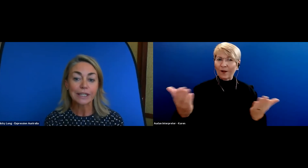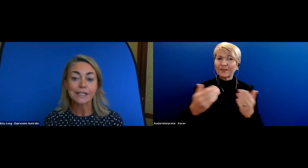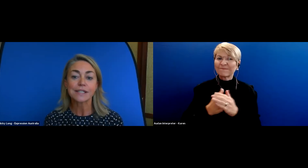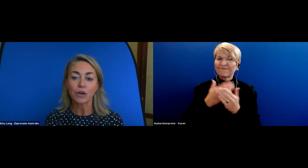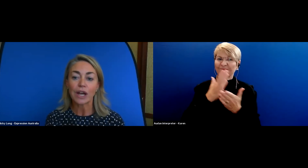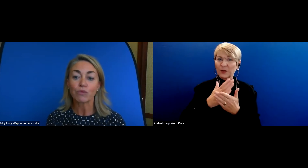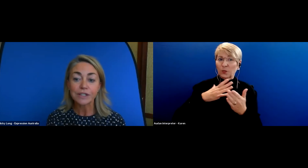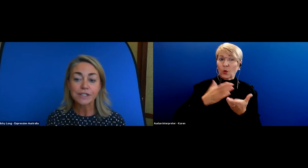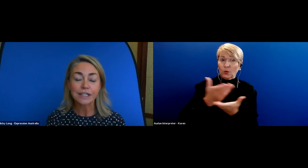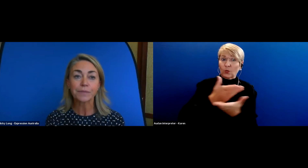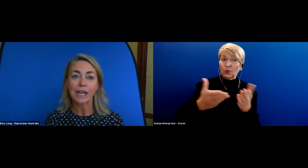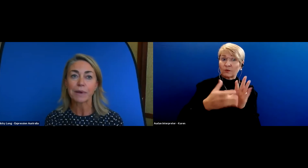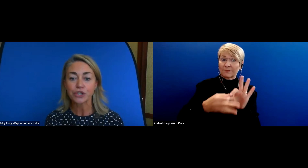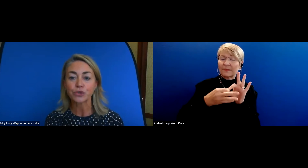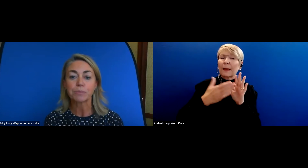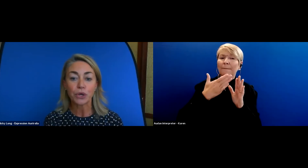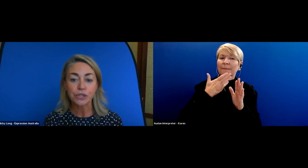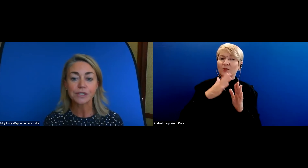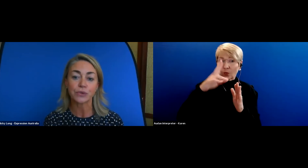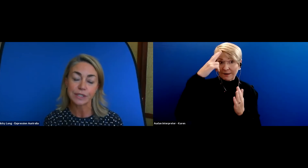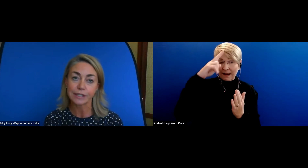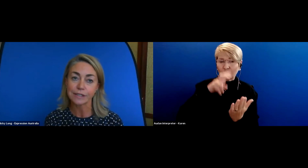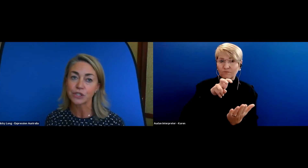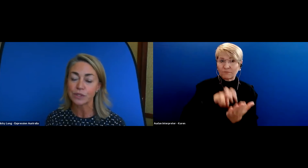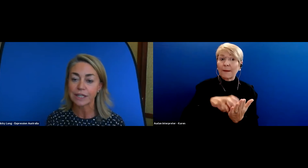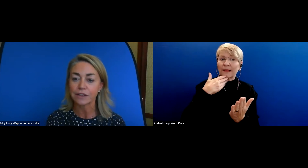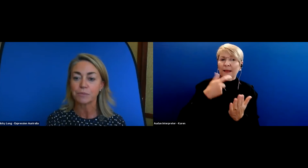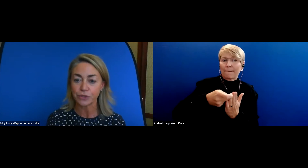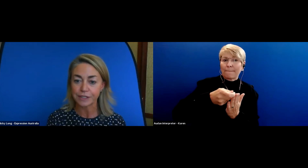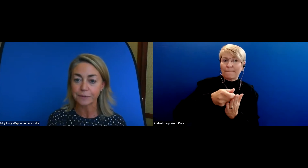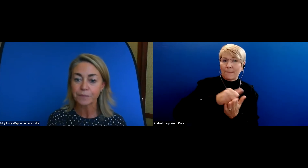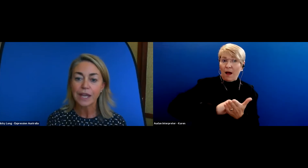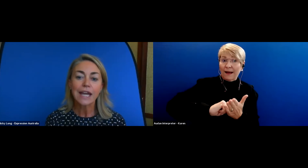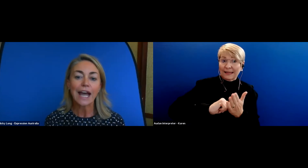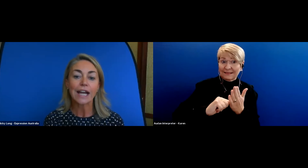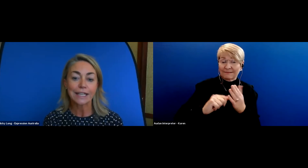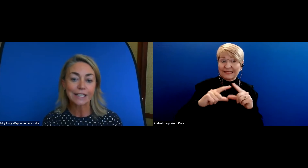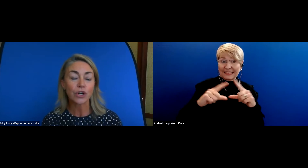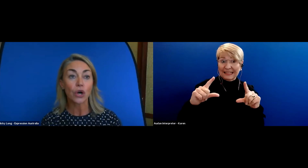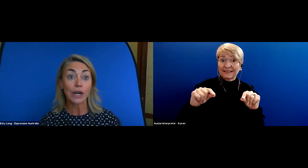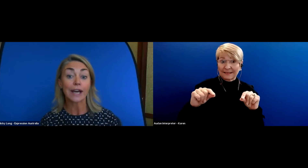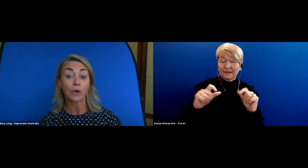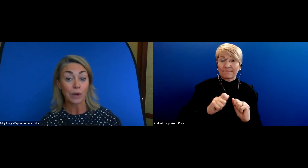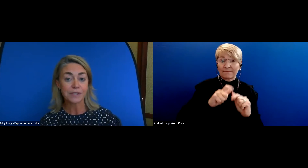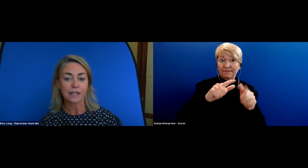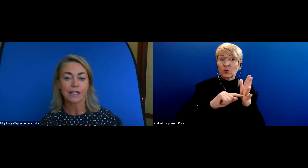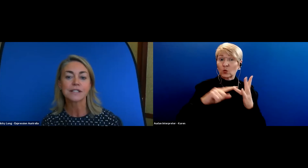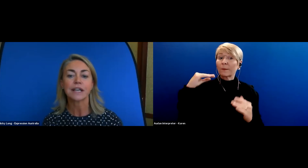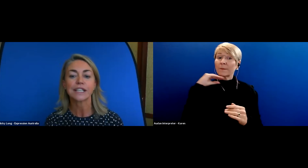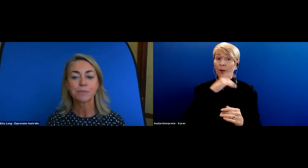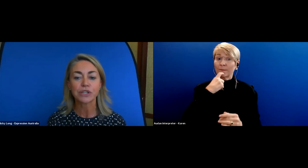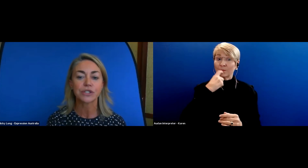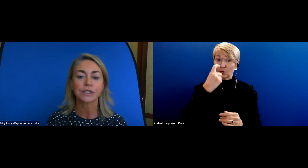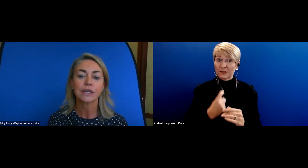But please register and make sure you purchase your tickets to attend the museum. Again, on our